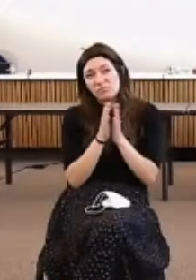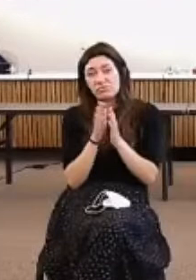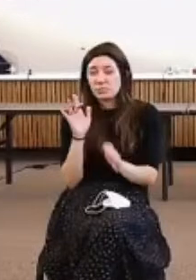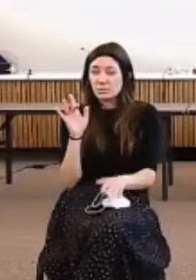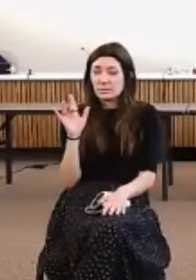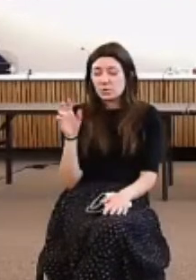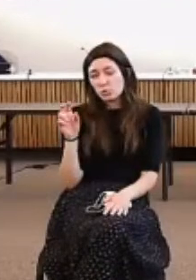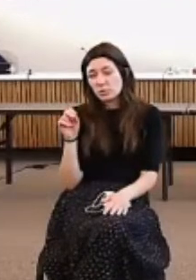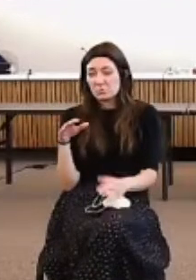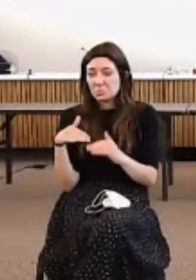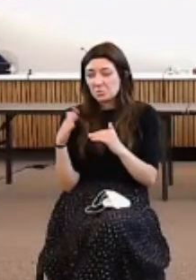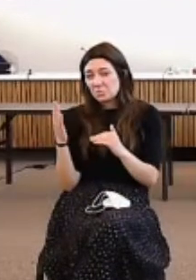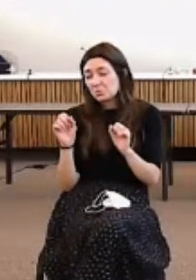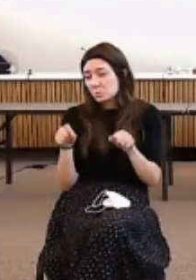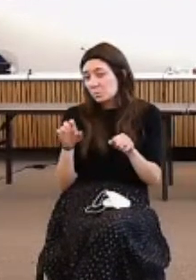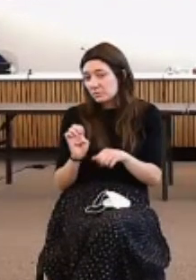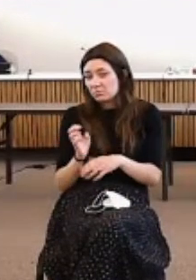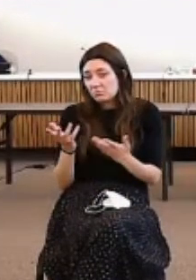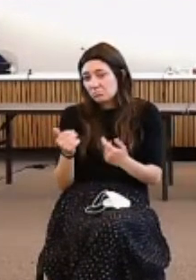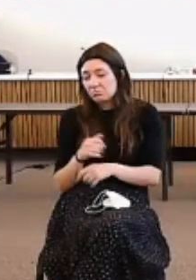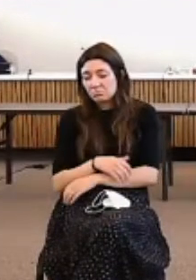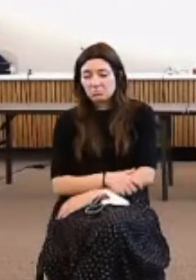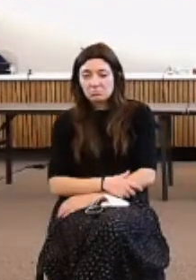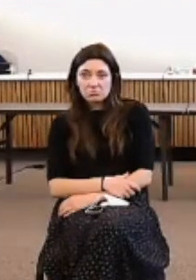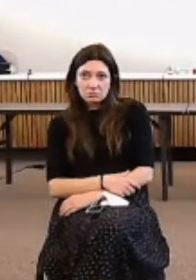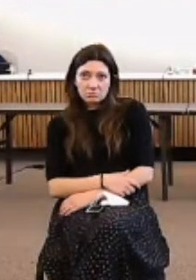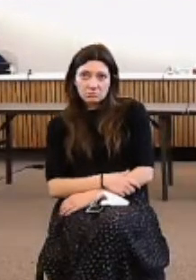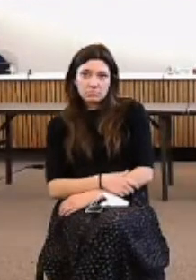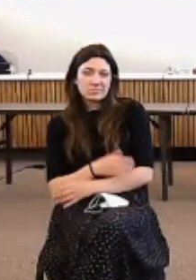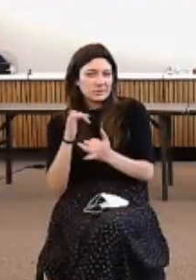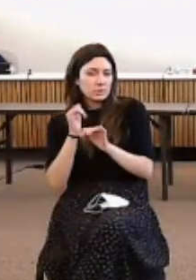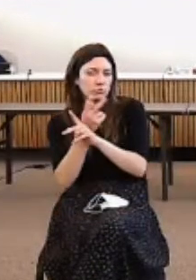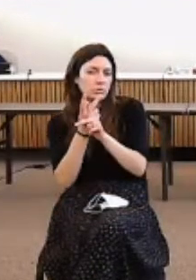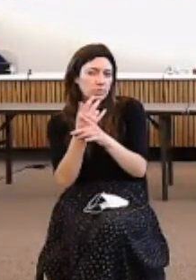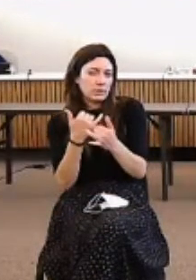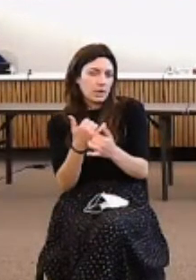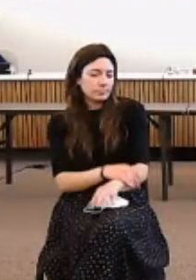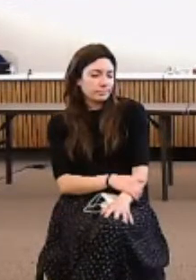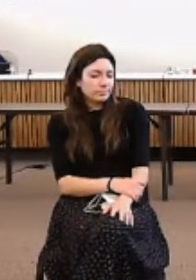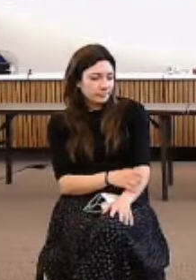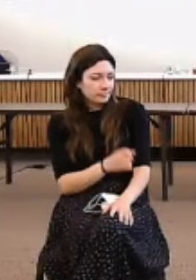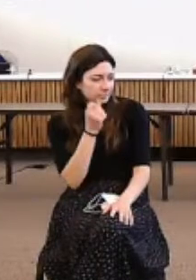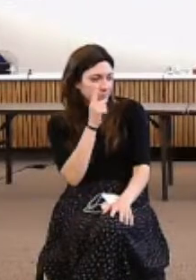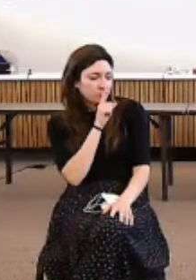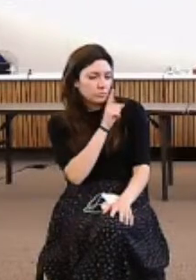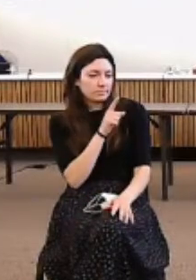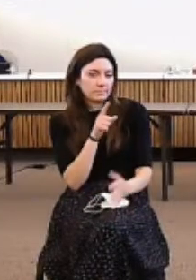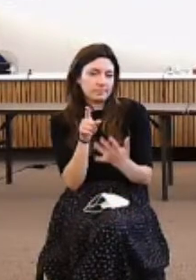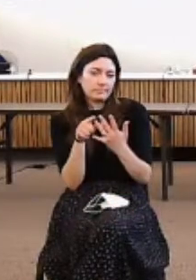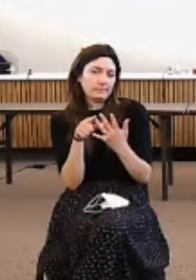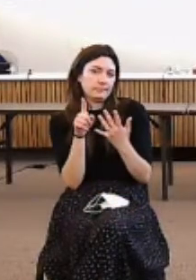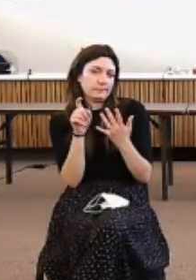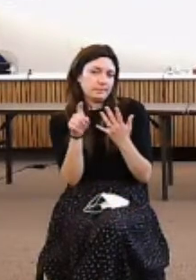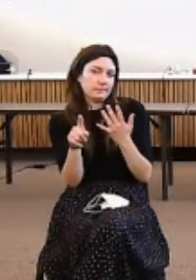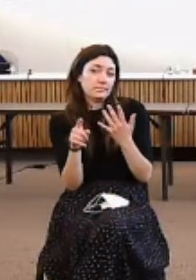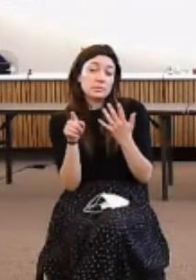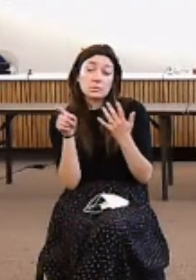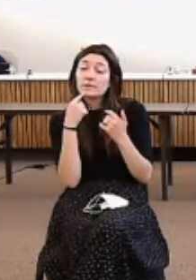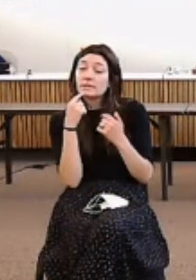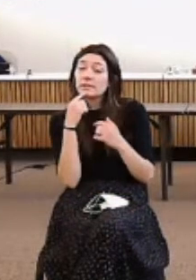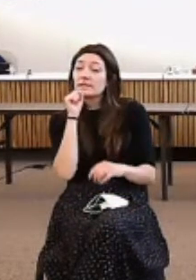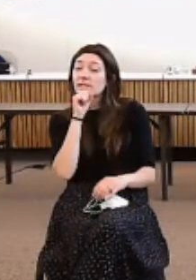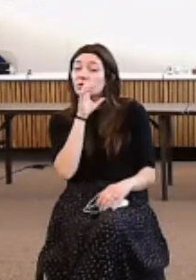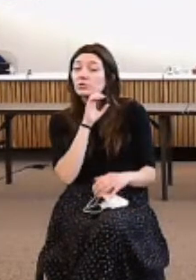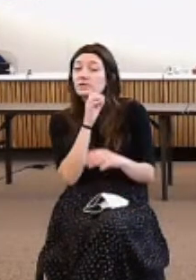or 30. I'm guessing. I said we're working that out right now. The Sure. numbers. And you said this is senior